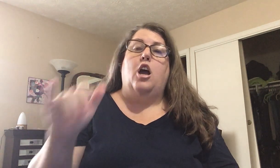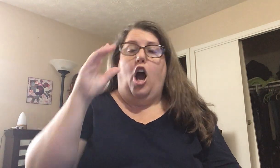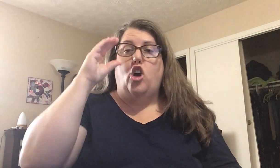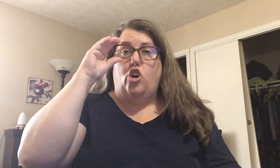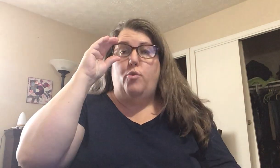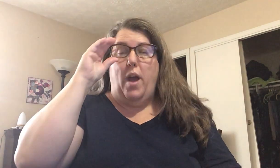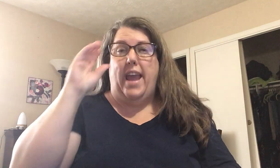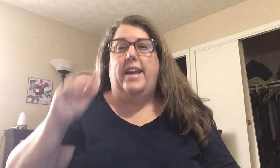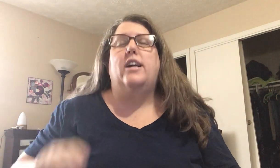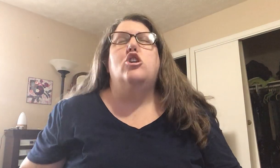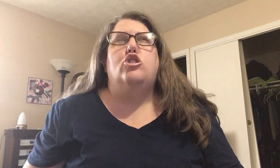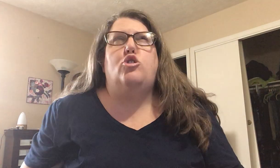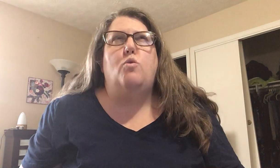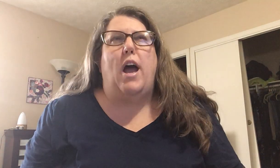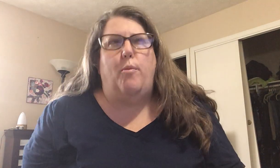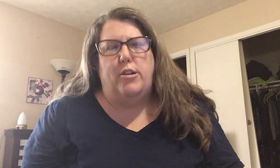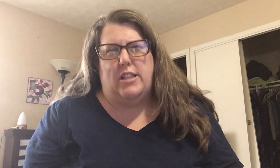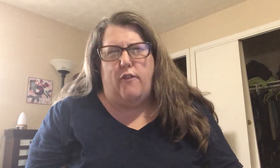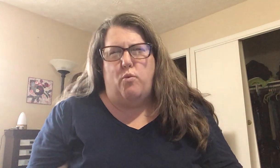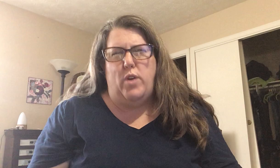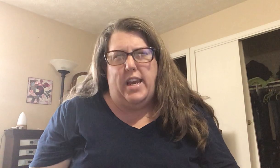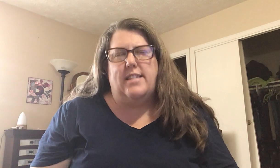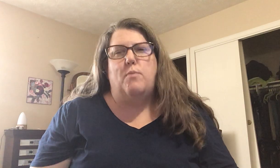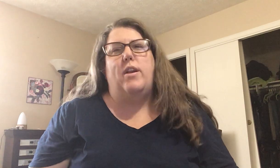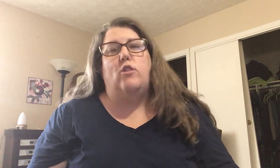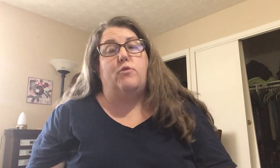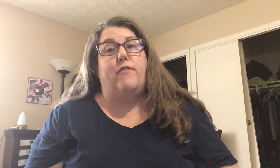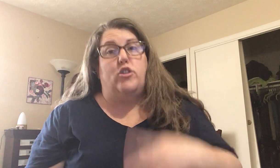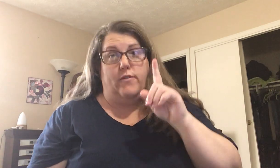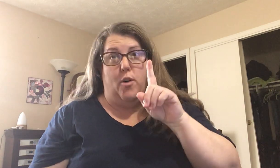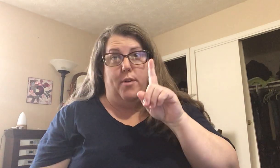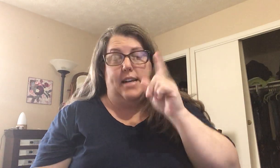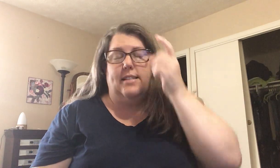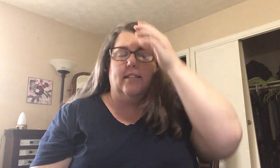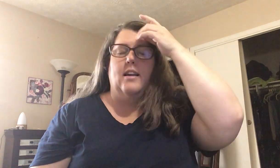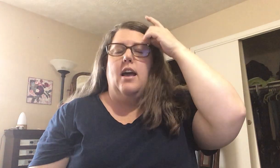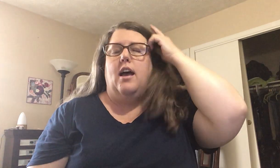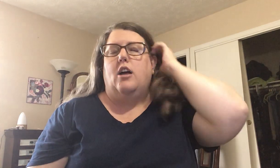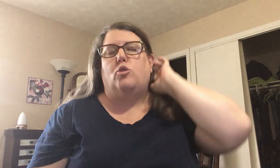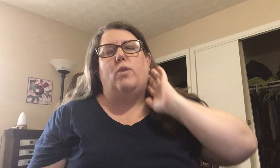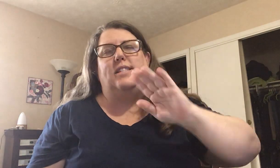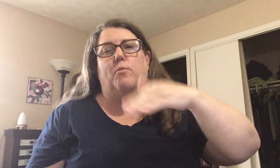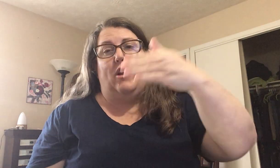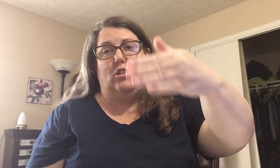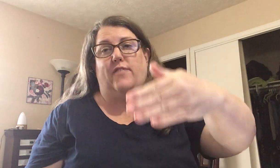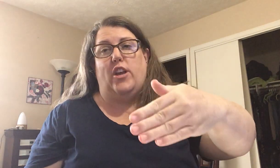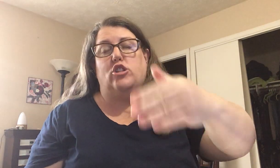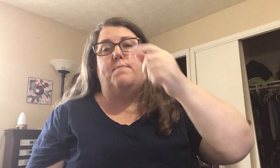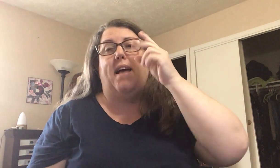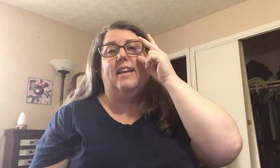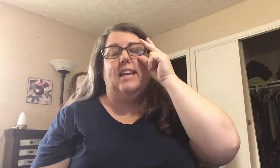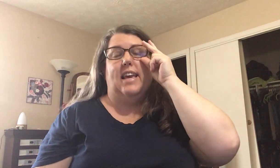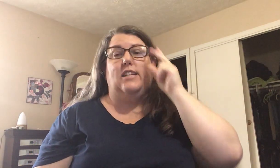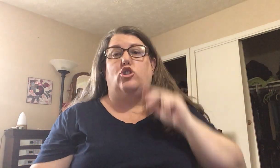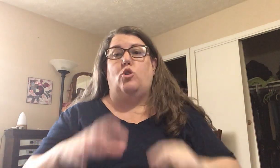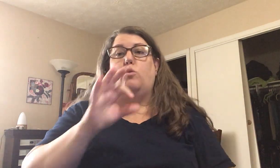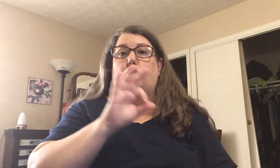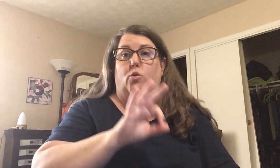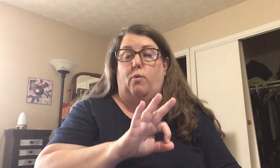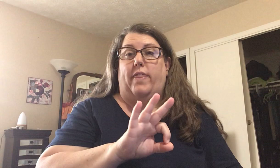A good way to help yourself read someone else, well, first of all, practice. To read someone else's finger spelling is to do it with